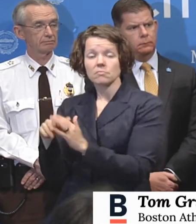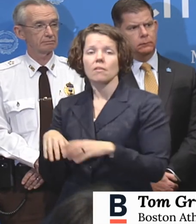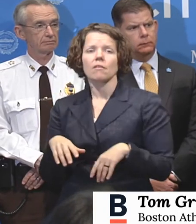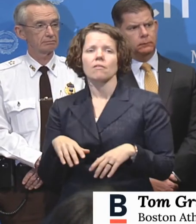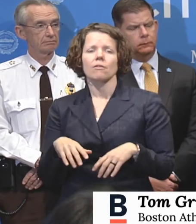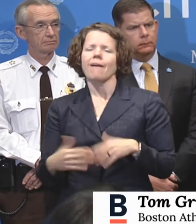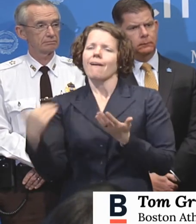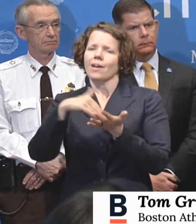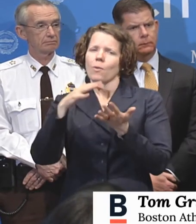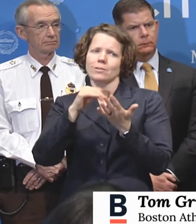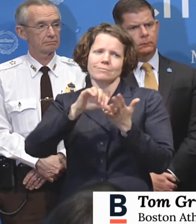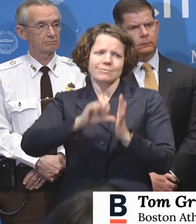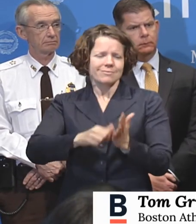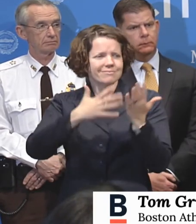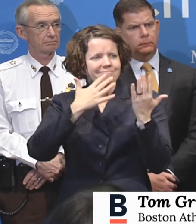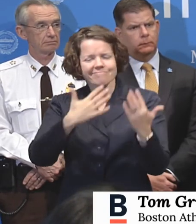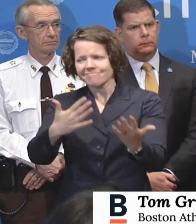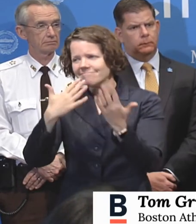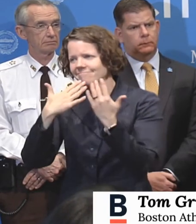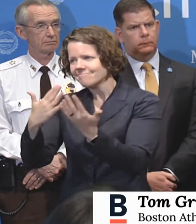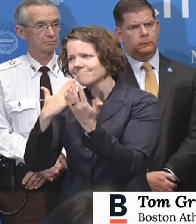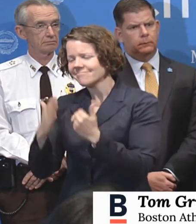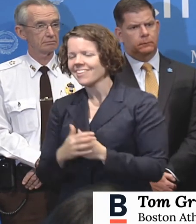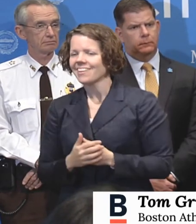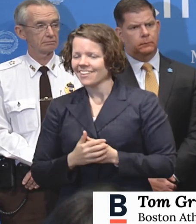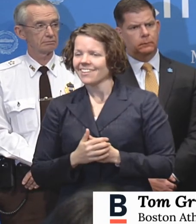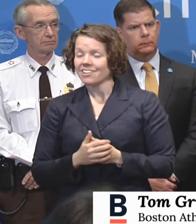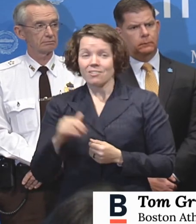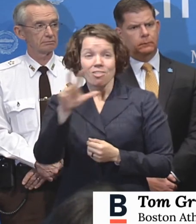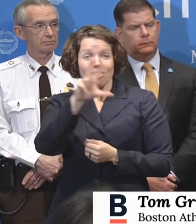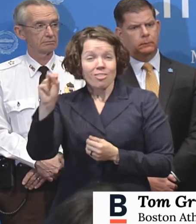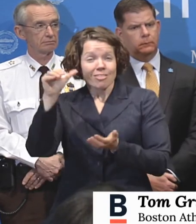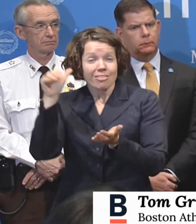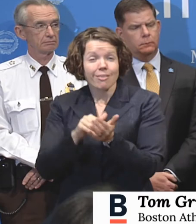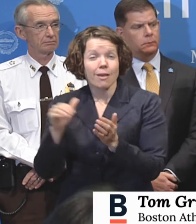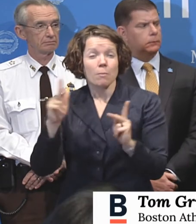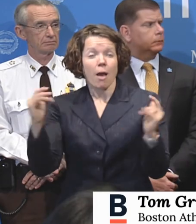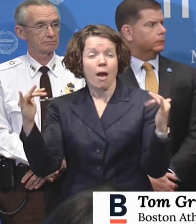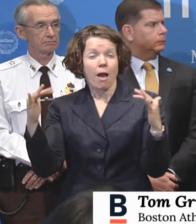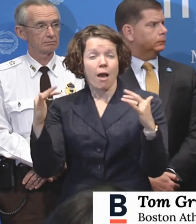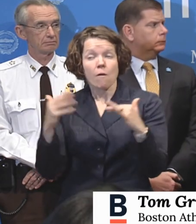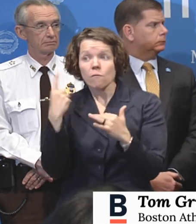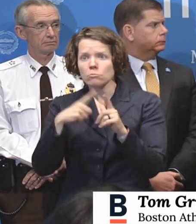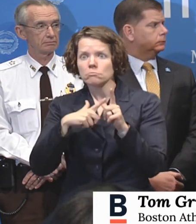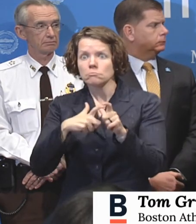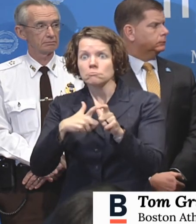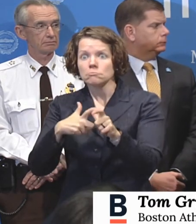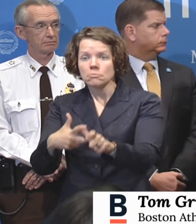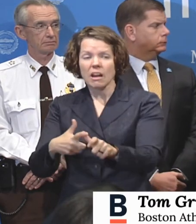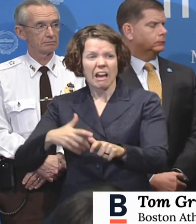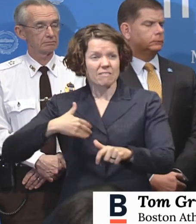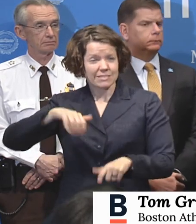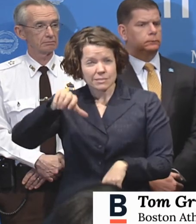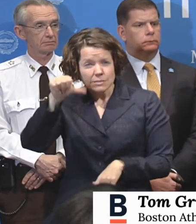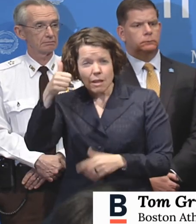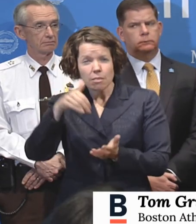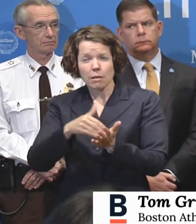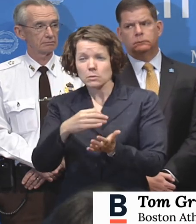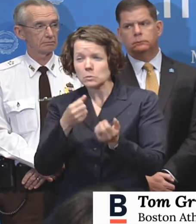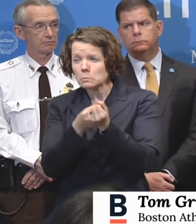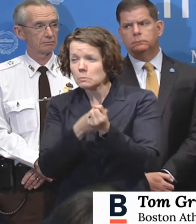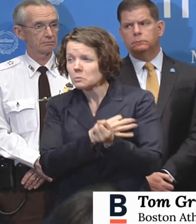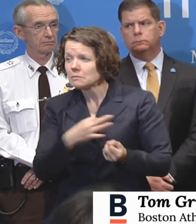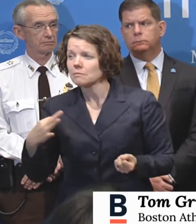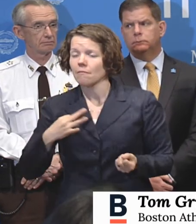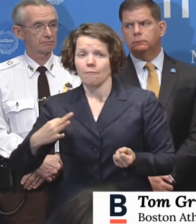gratitude. 30,000 people are coming here to run, helped by 10,000 people along the way as volunteers, all of whom